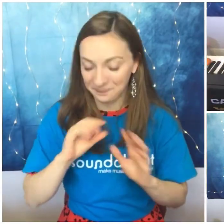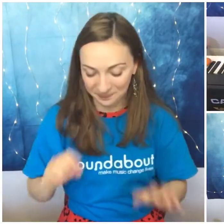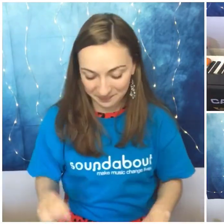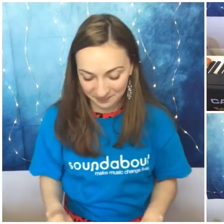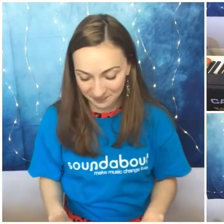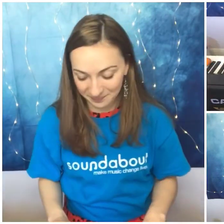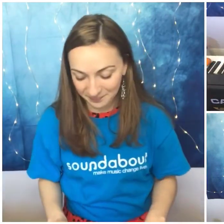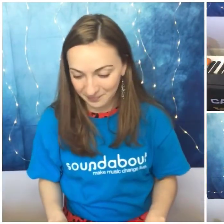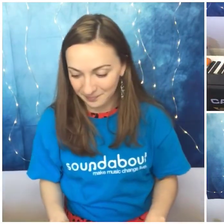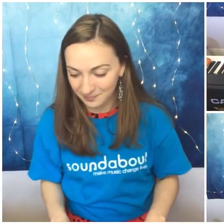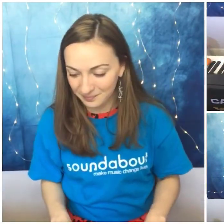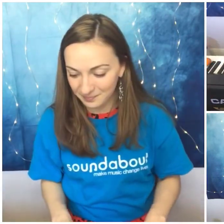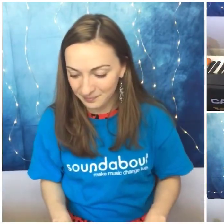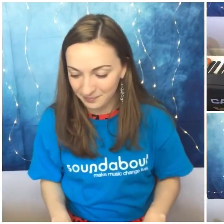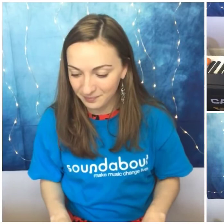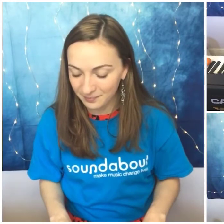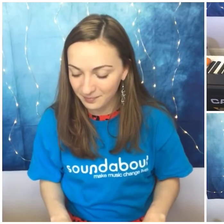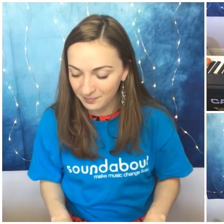yesterday.